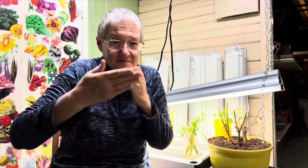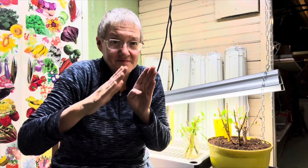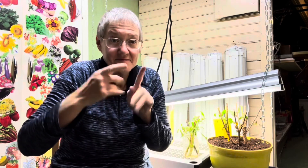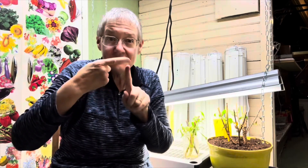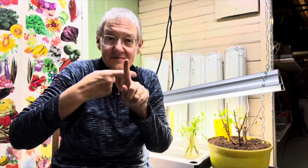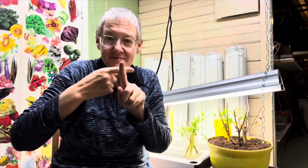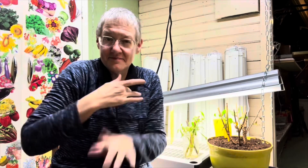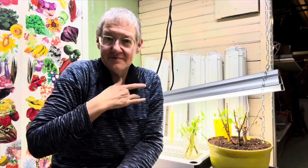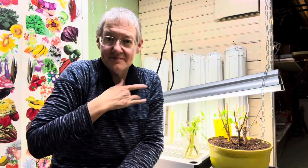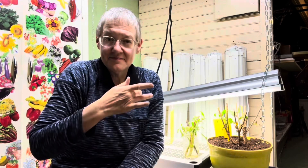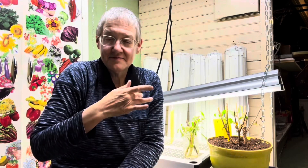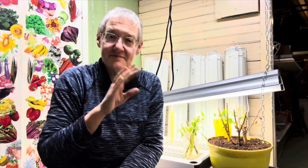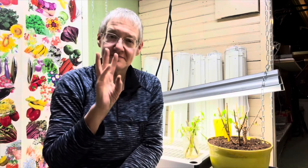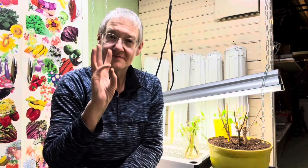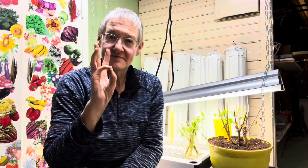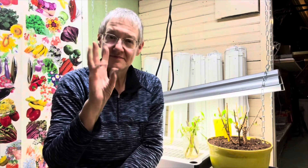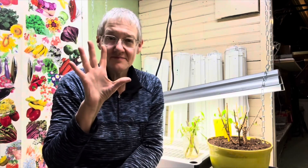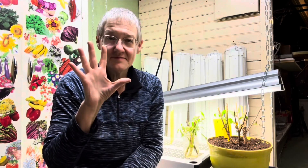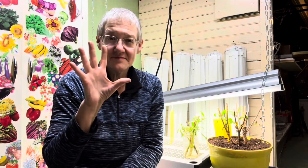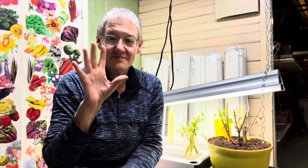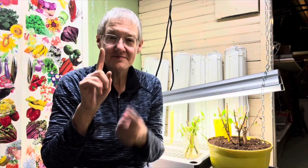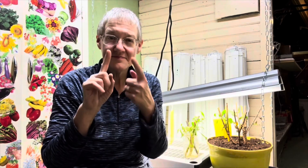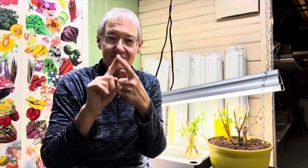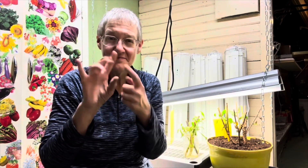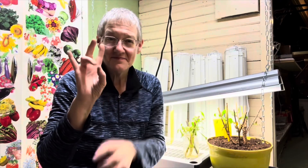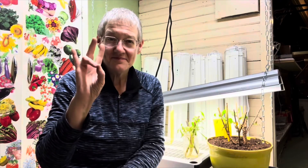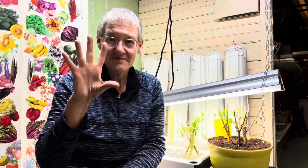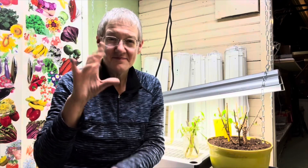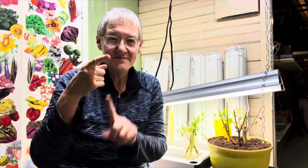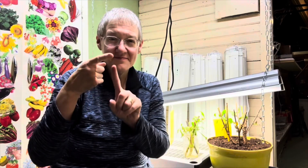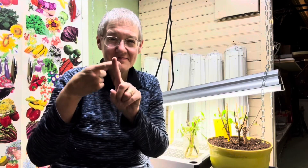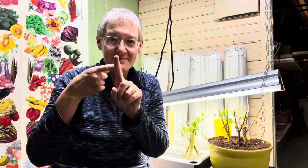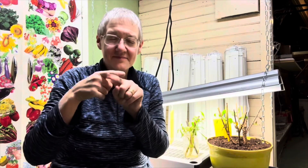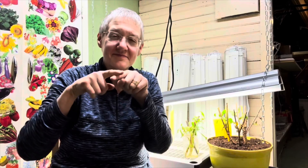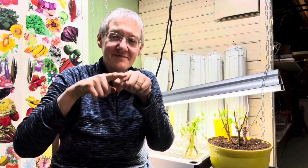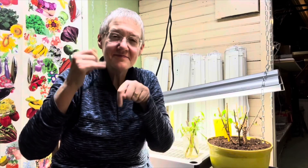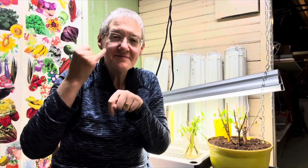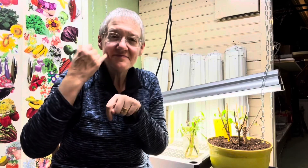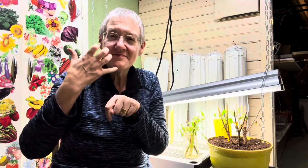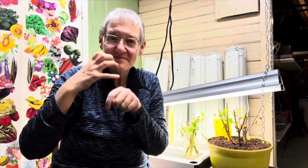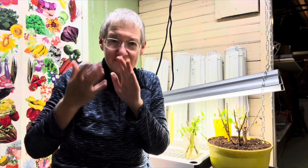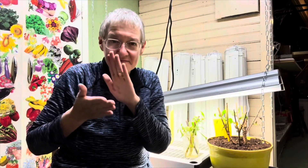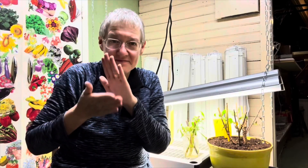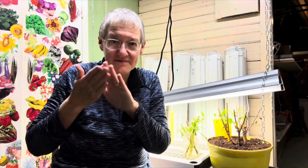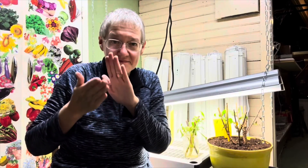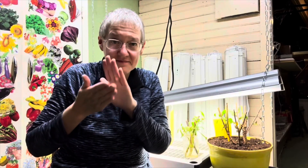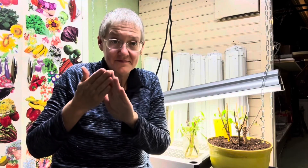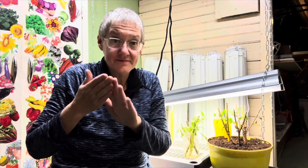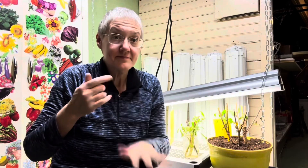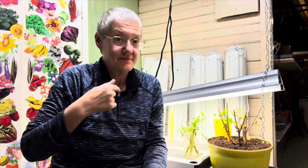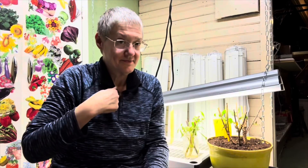Now this is the furnace room, and it tends to run 65 to 75 degrees, depending if the heat is running.